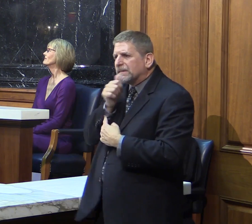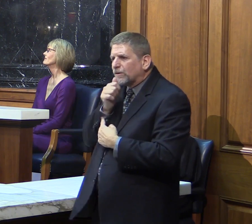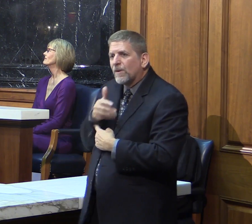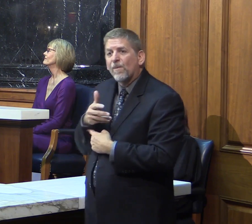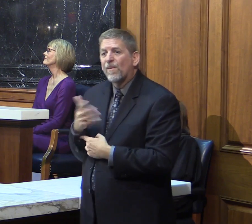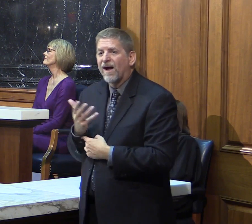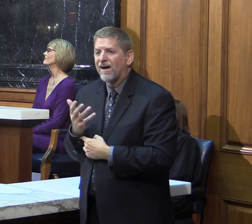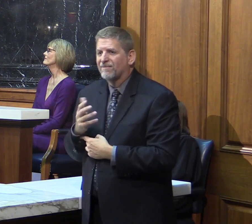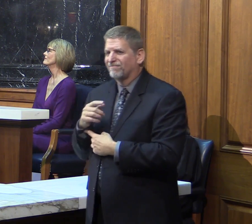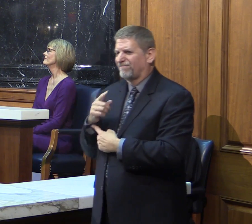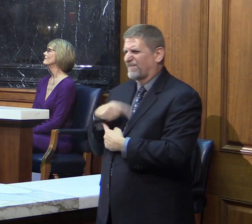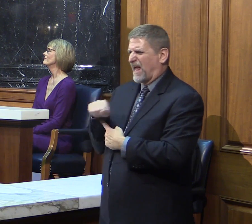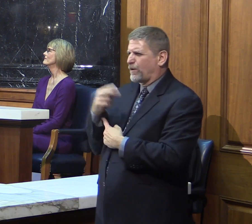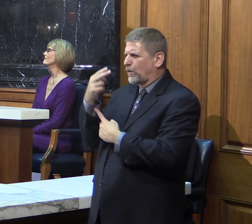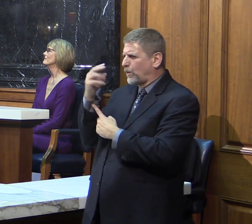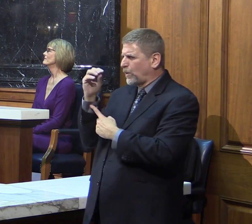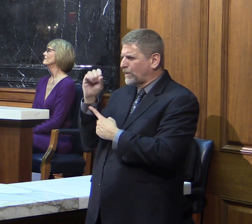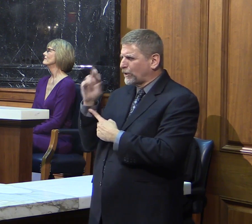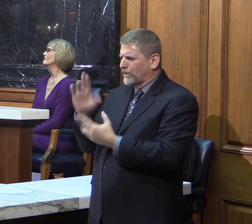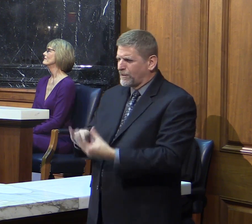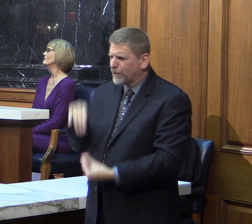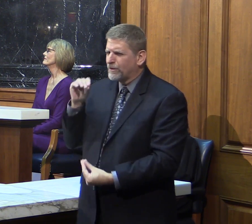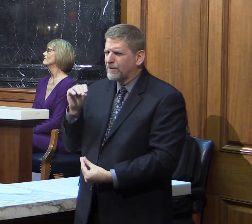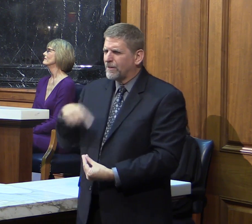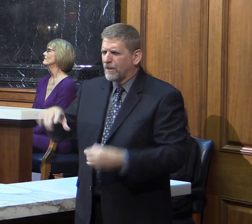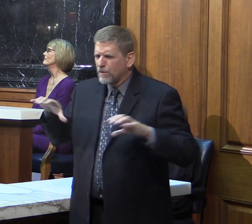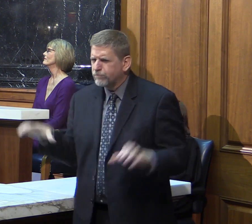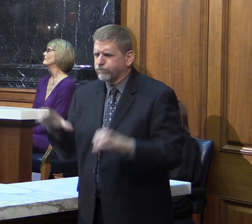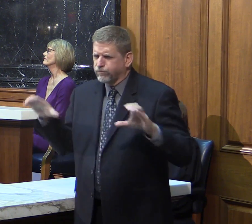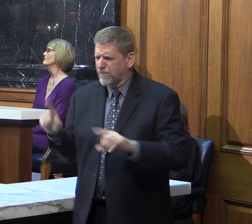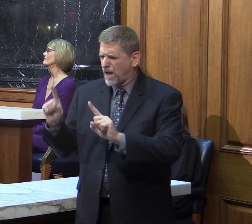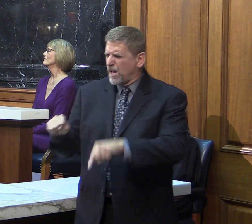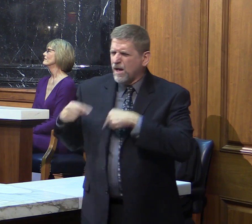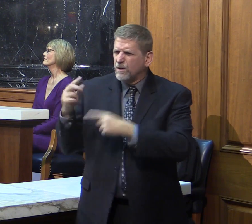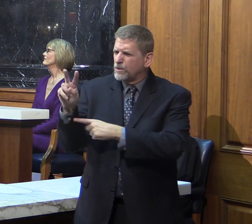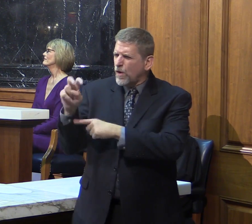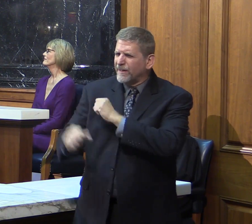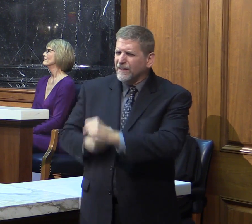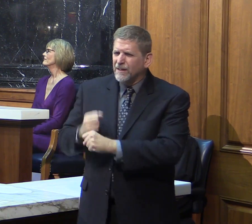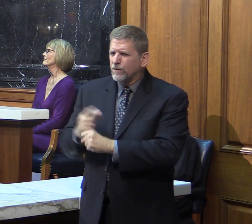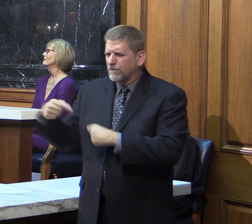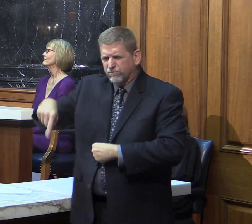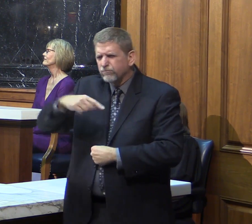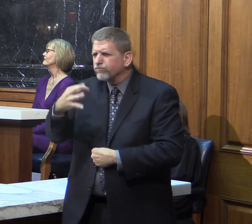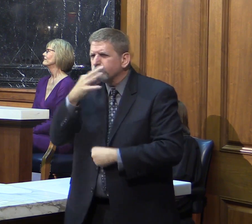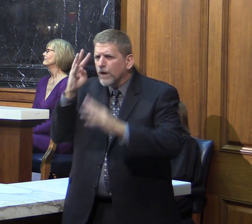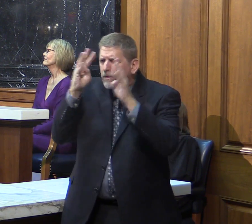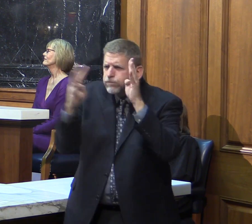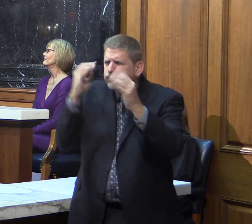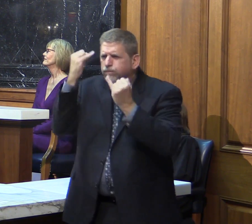spirit itself, proven over the last 200 years. The ingenuity, determination,